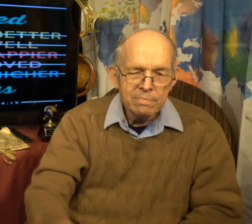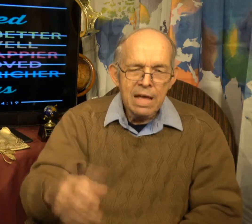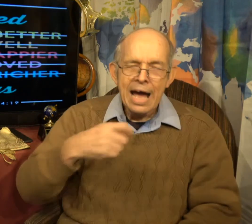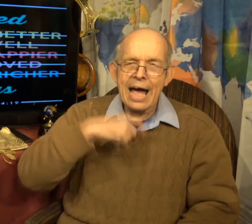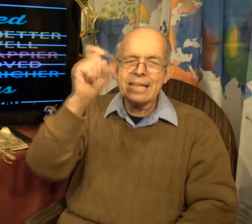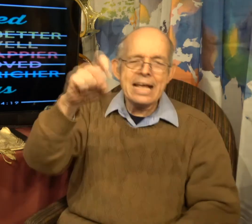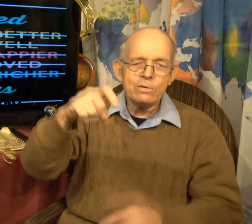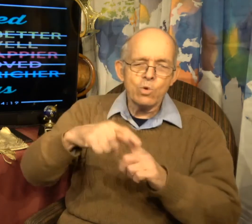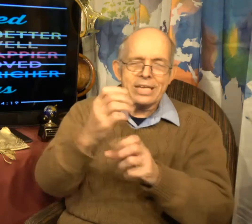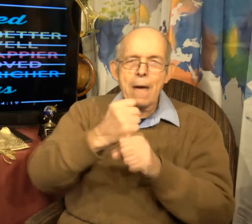I need to get